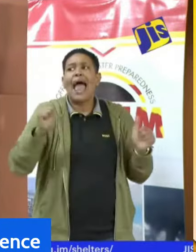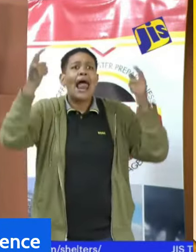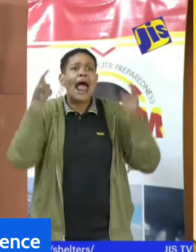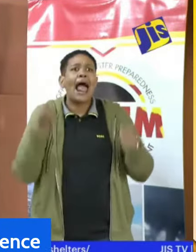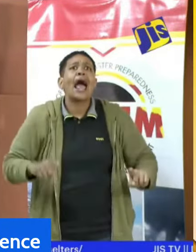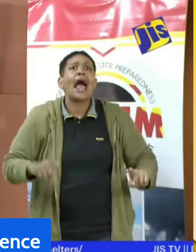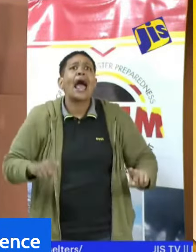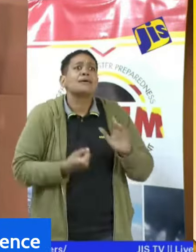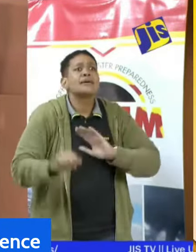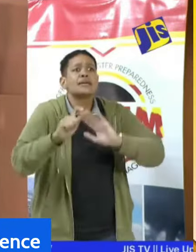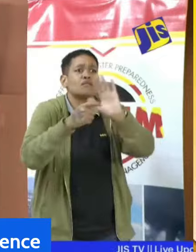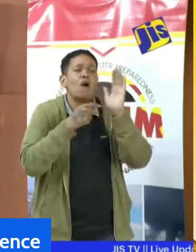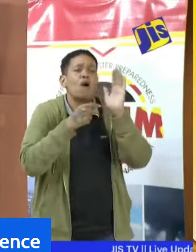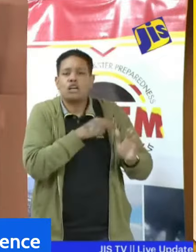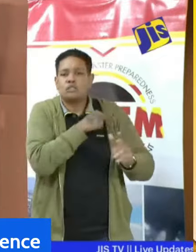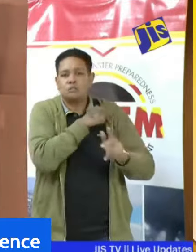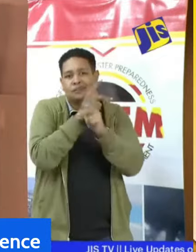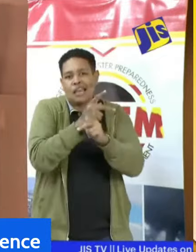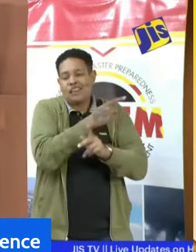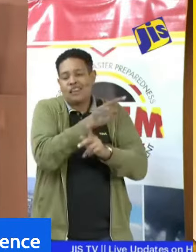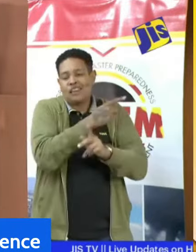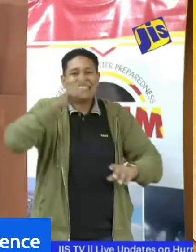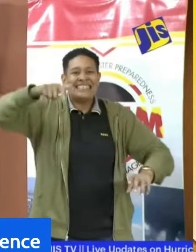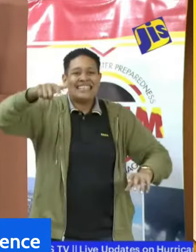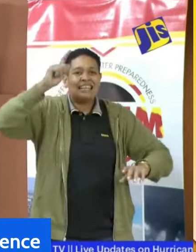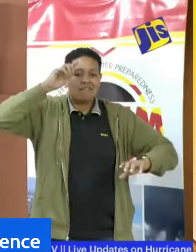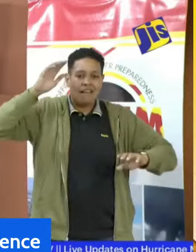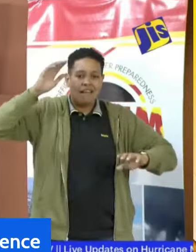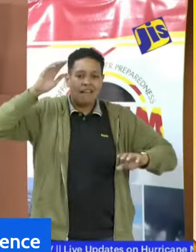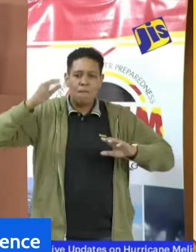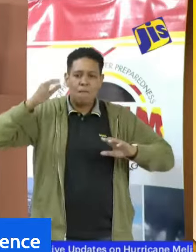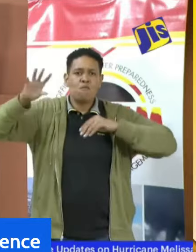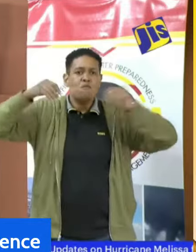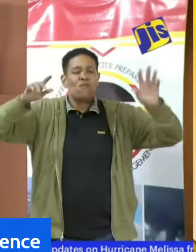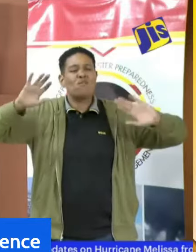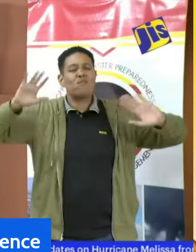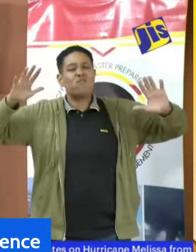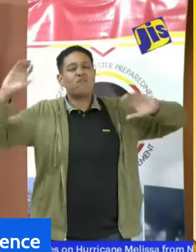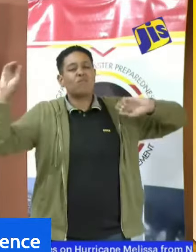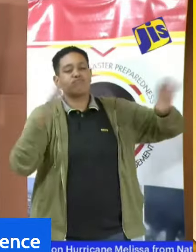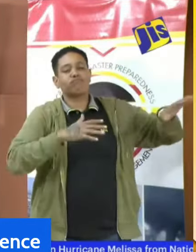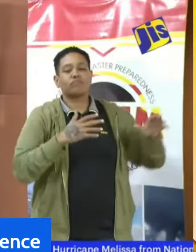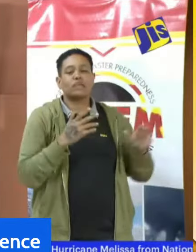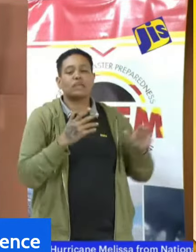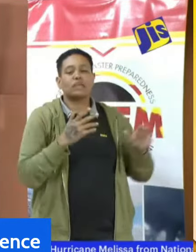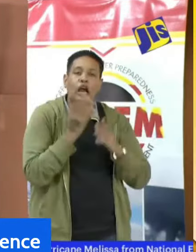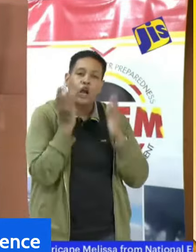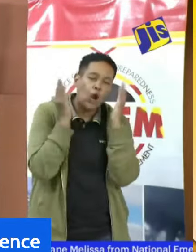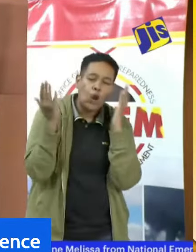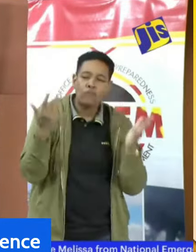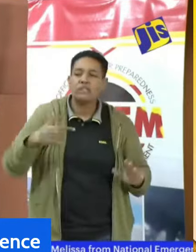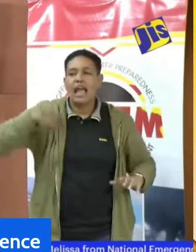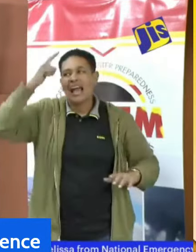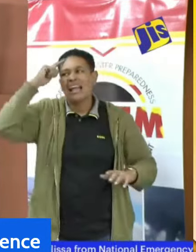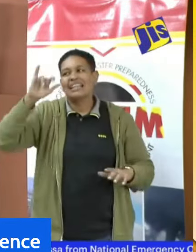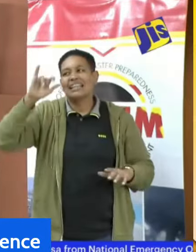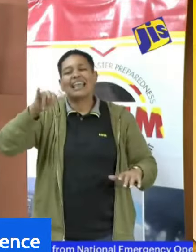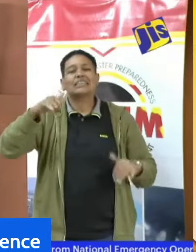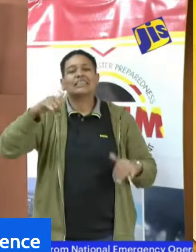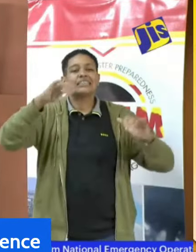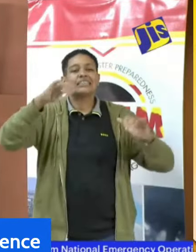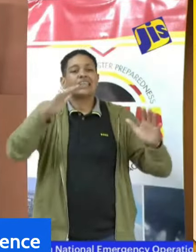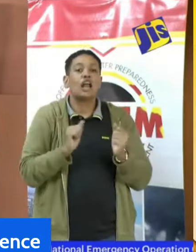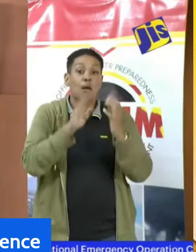circumstances that require hospital care, there's no need for the logistics of movement That's, I think, is a standard